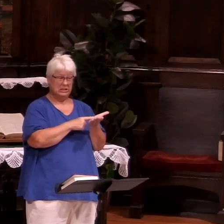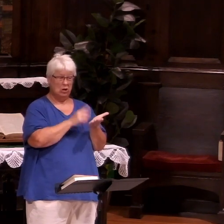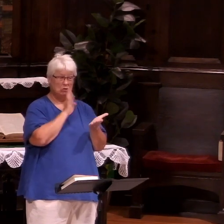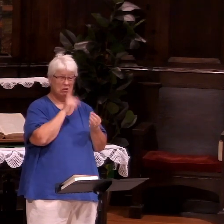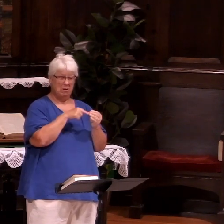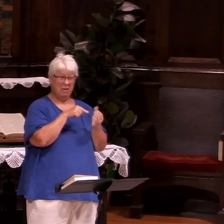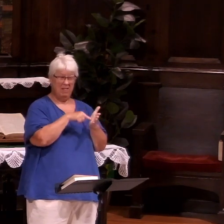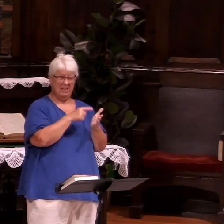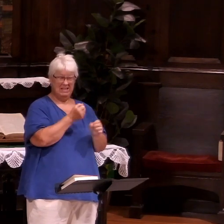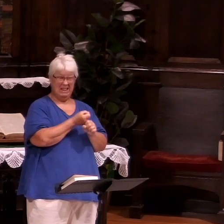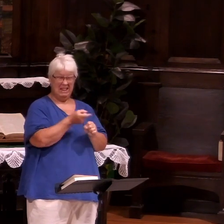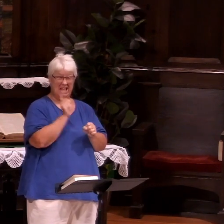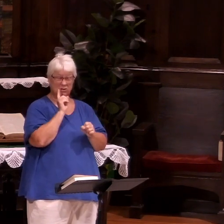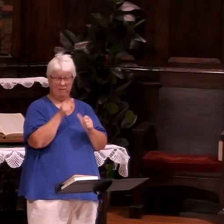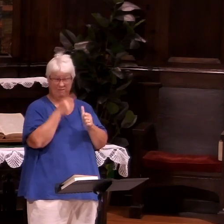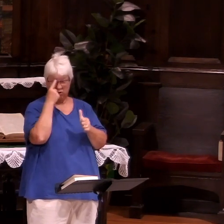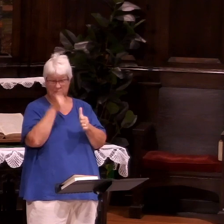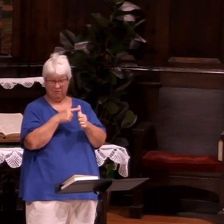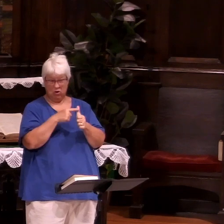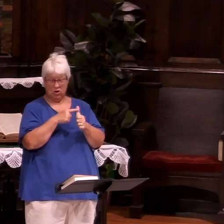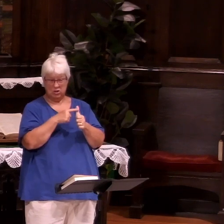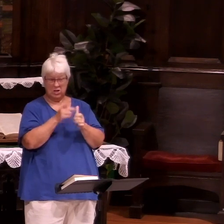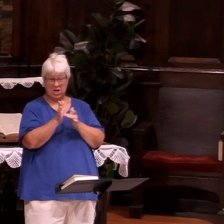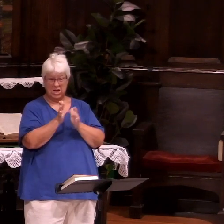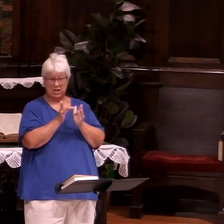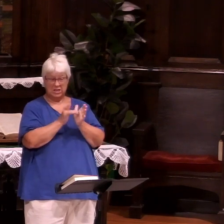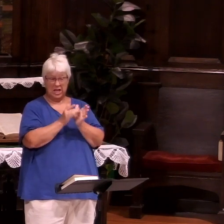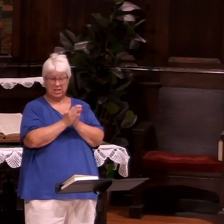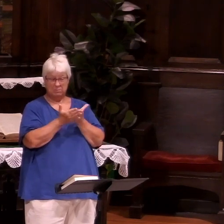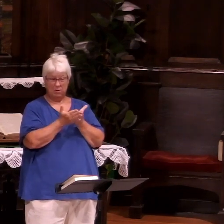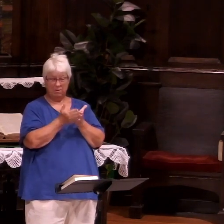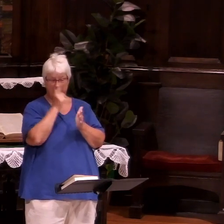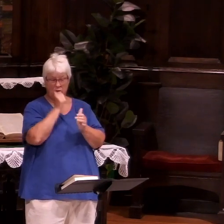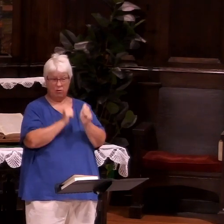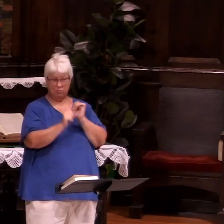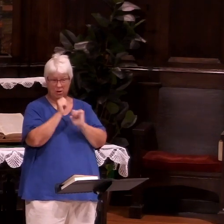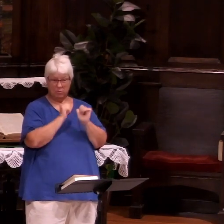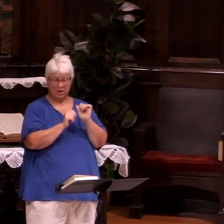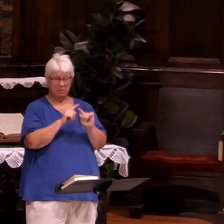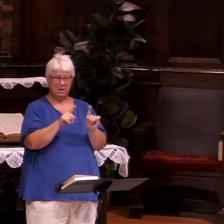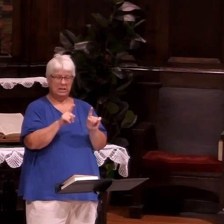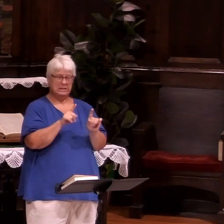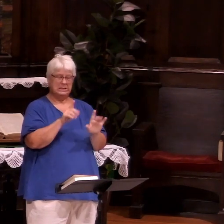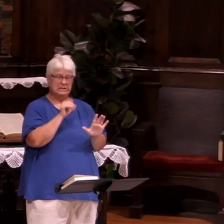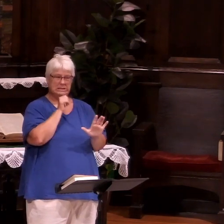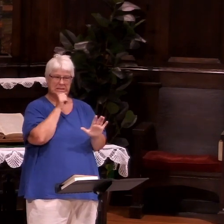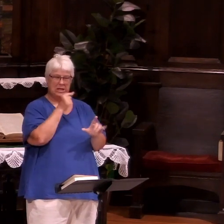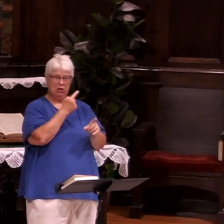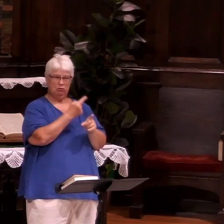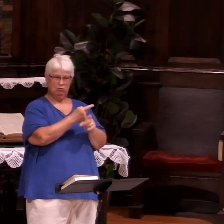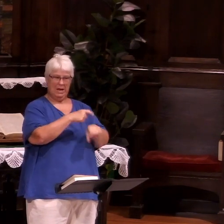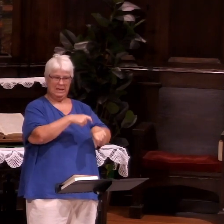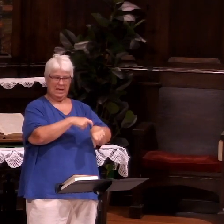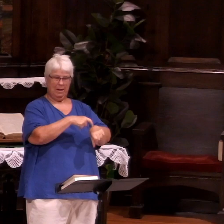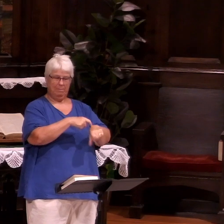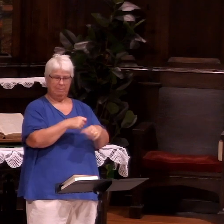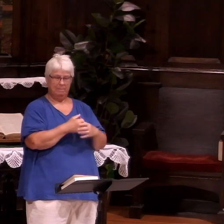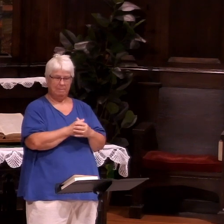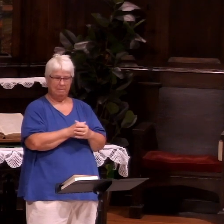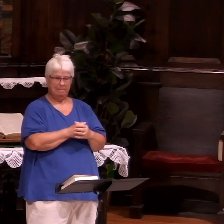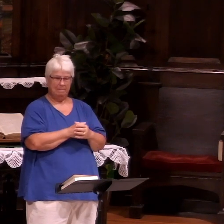last summer when we did the first Gospel According to Broadway run, but decided it just wasn't the right